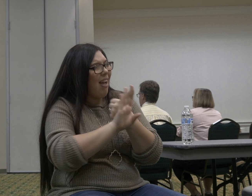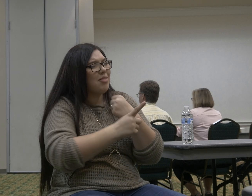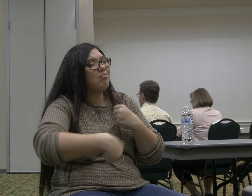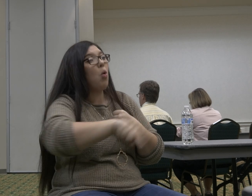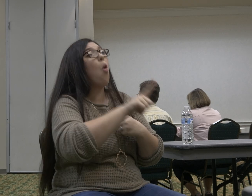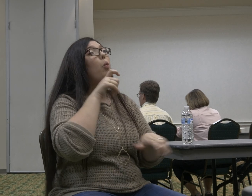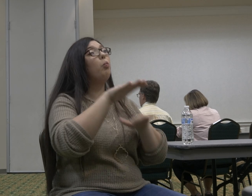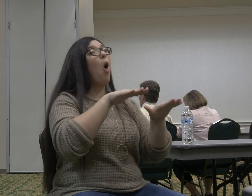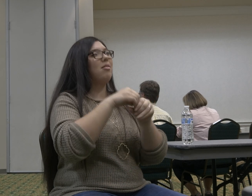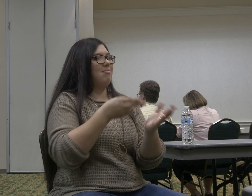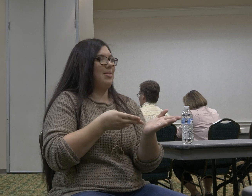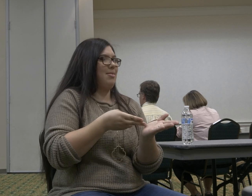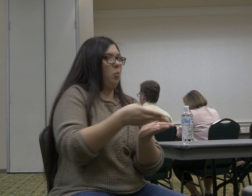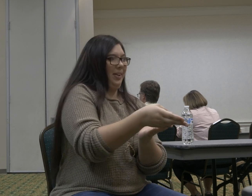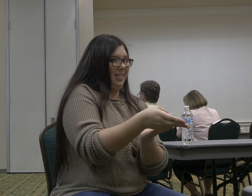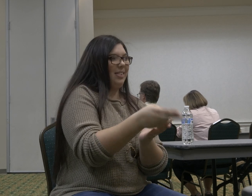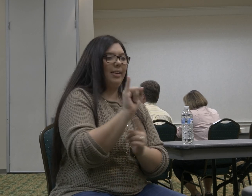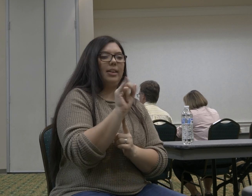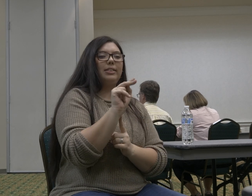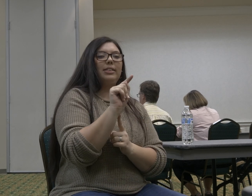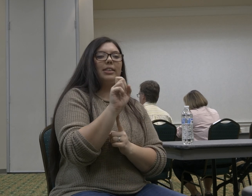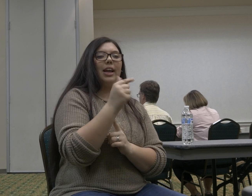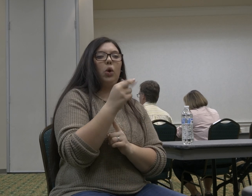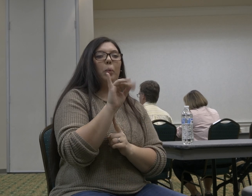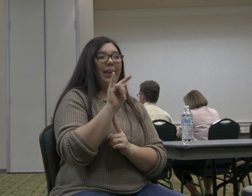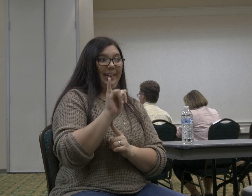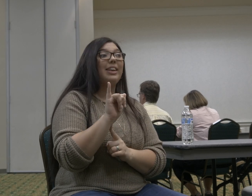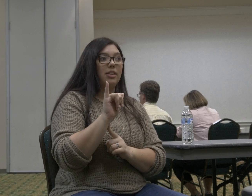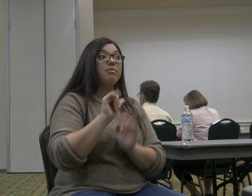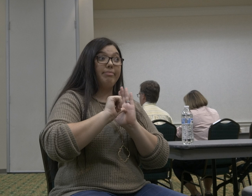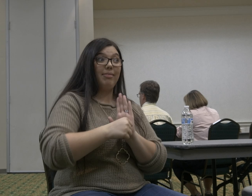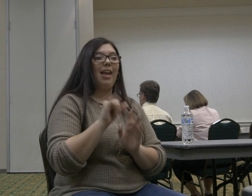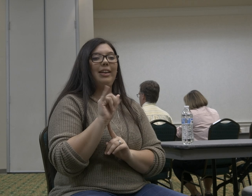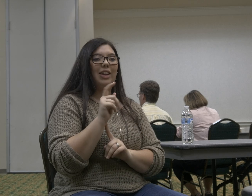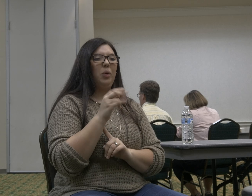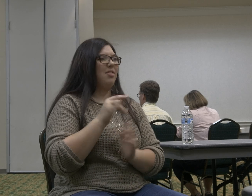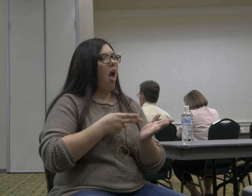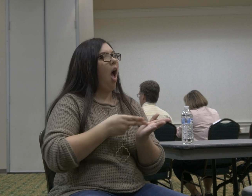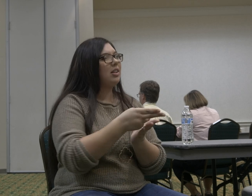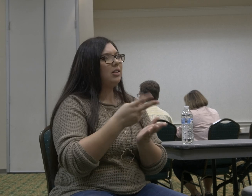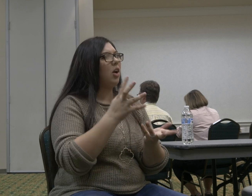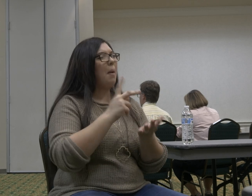integrity. That's a big word, integrity. Integrity. Pure and